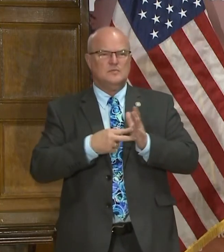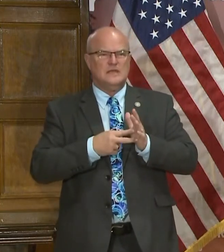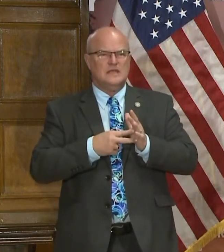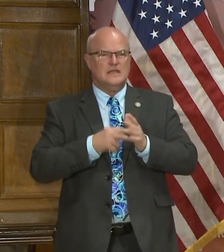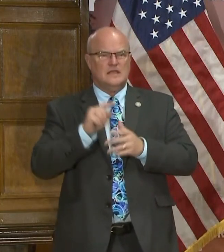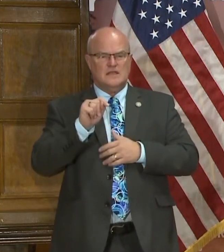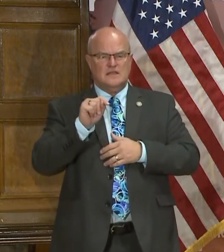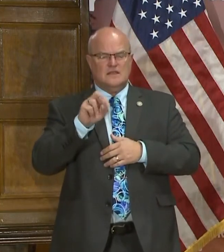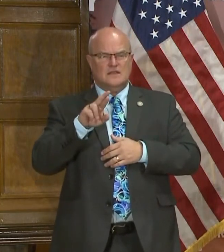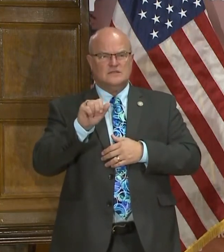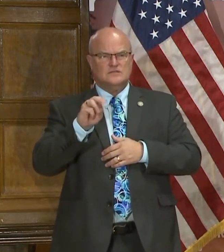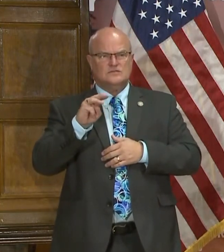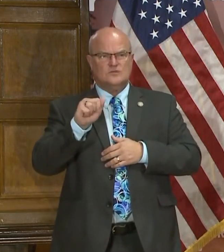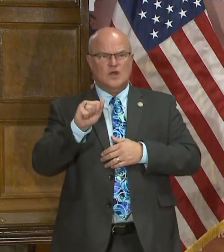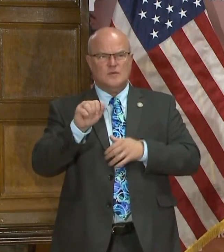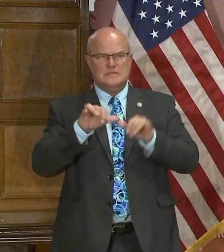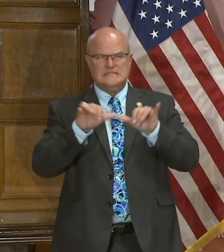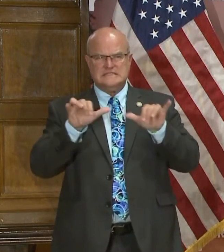the trauma system might